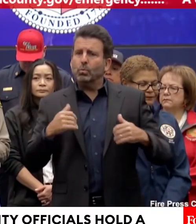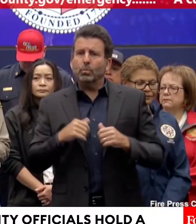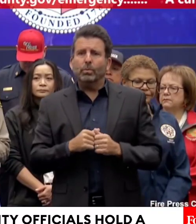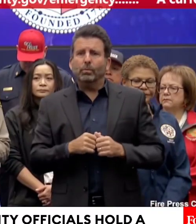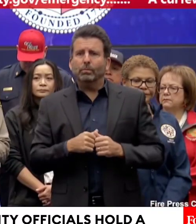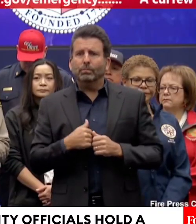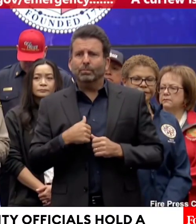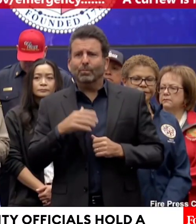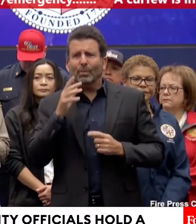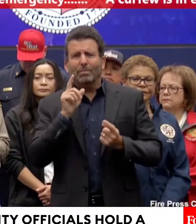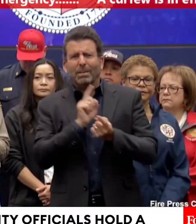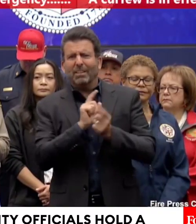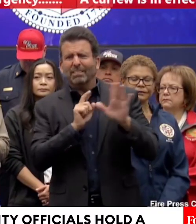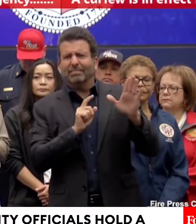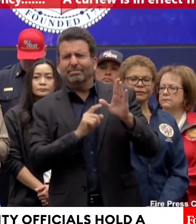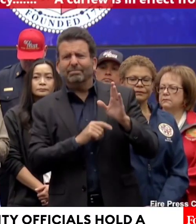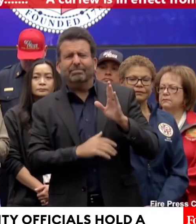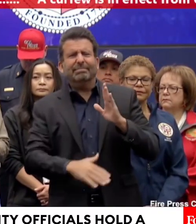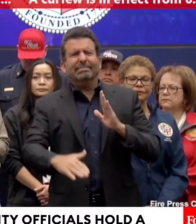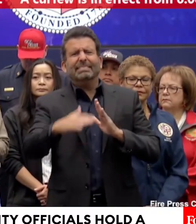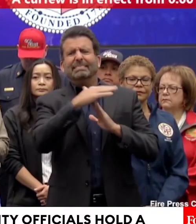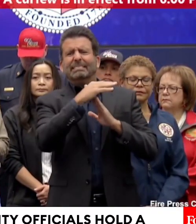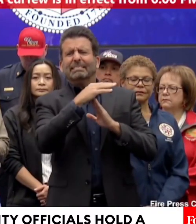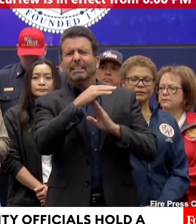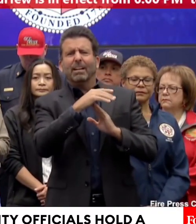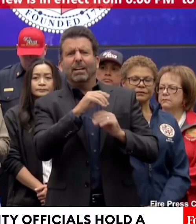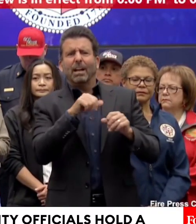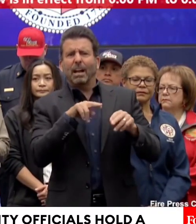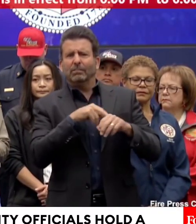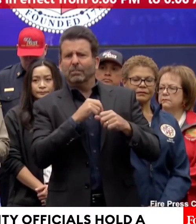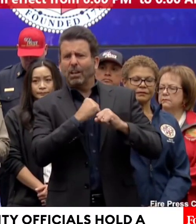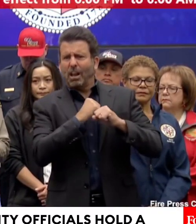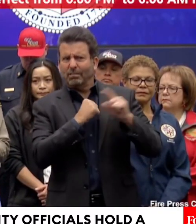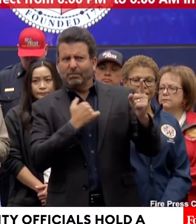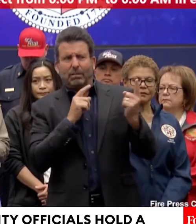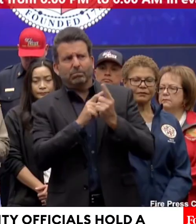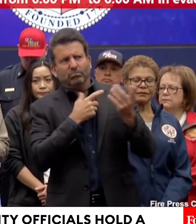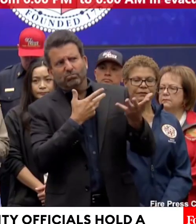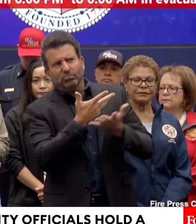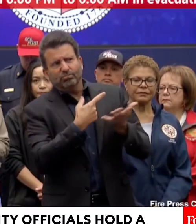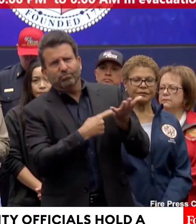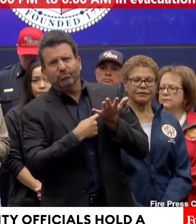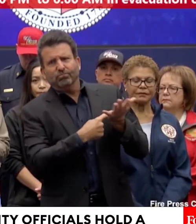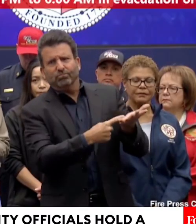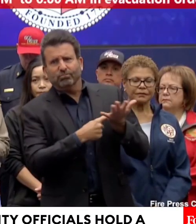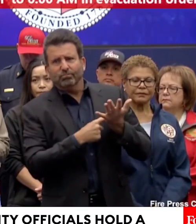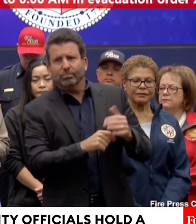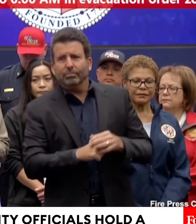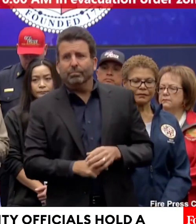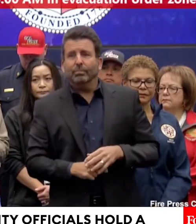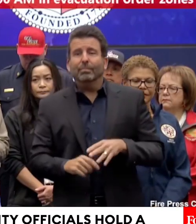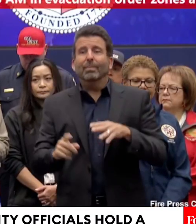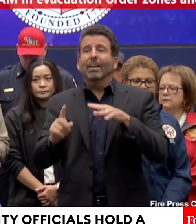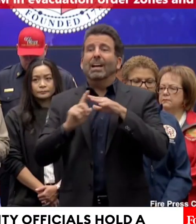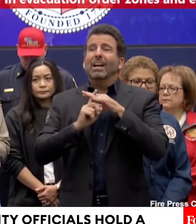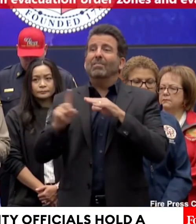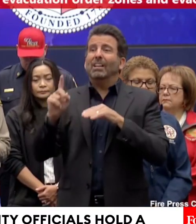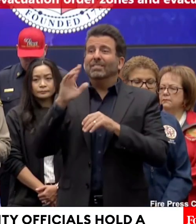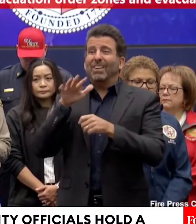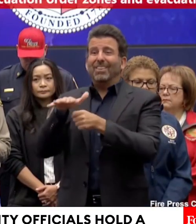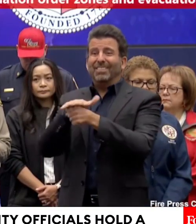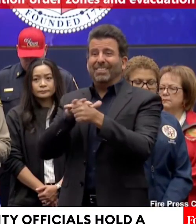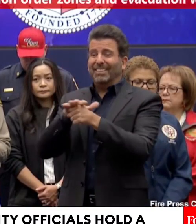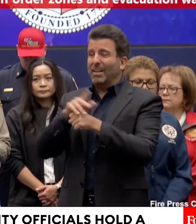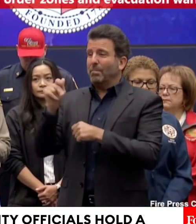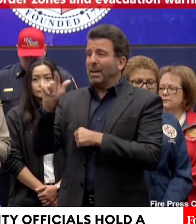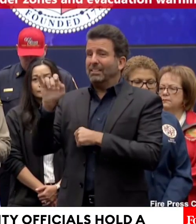their very high-ranking executives later today. Evacuations for the Palisades and Eaton fires. These